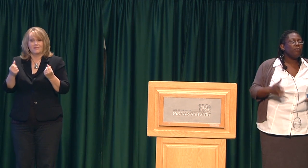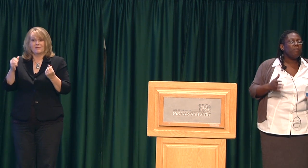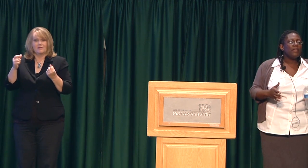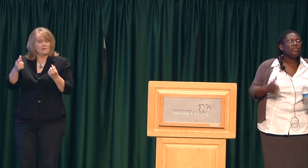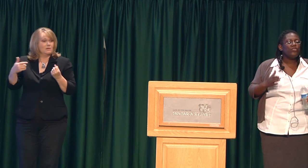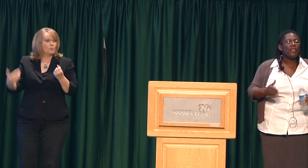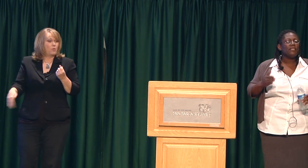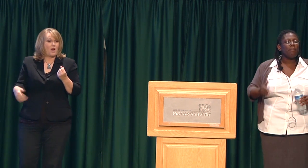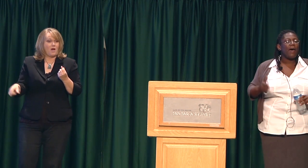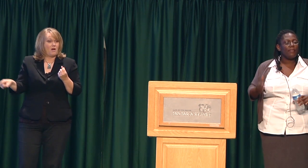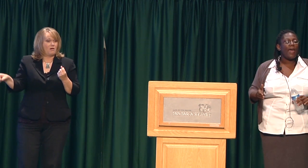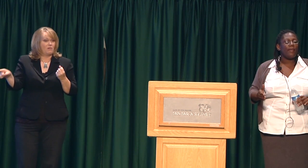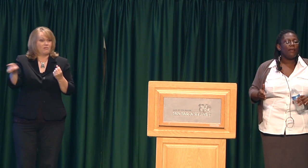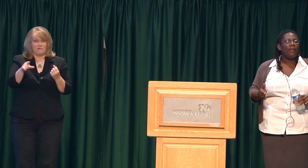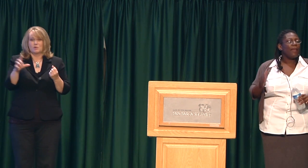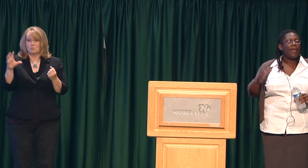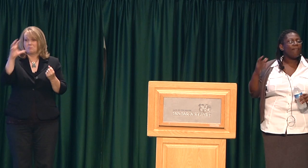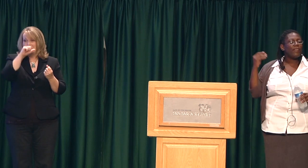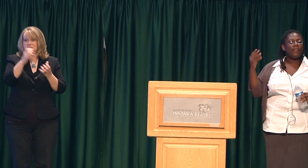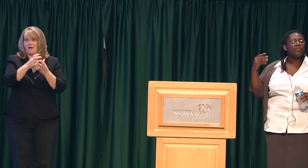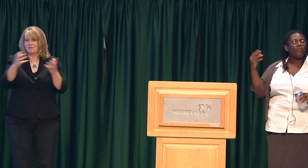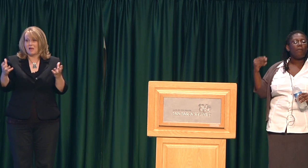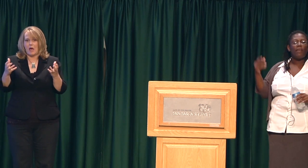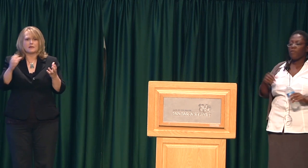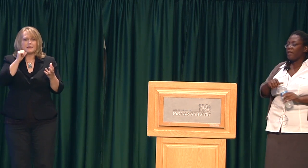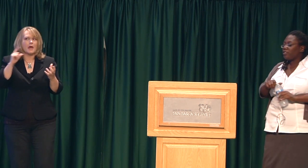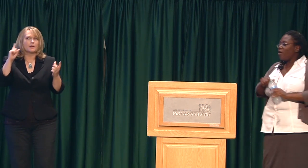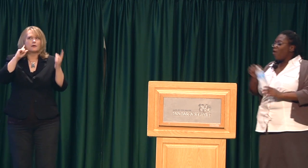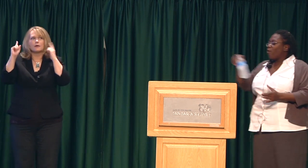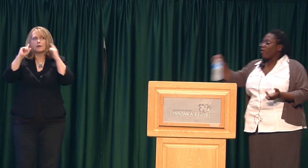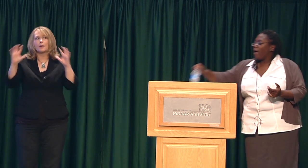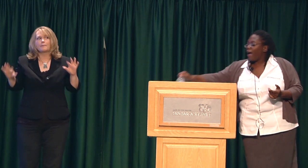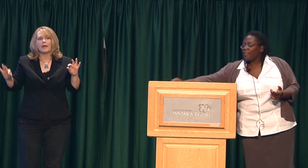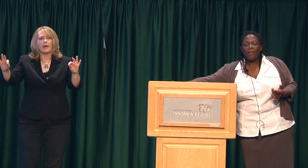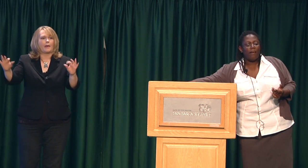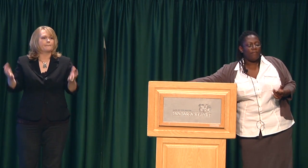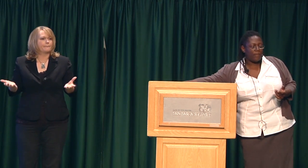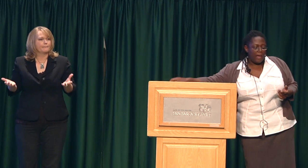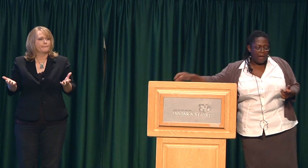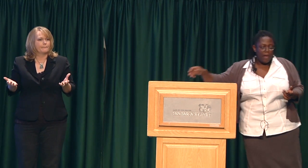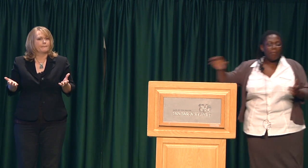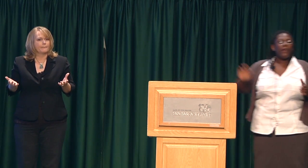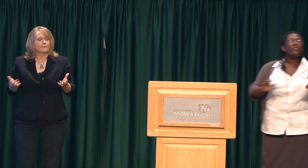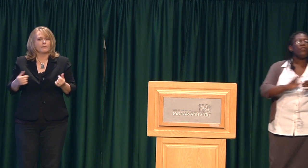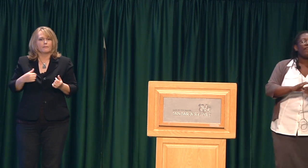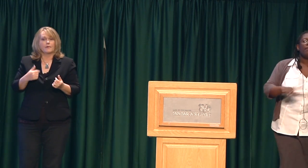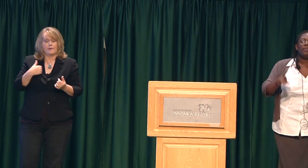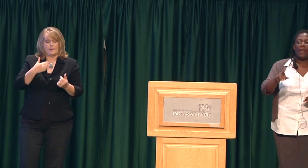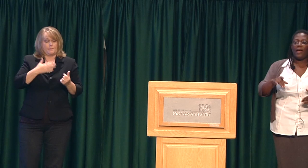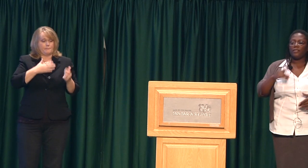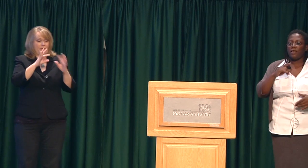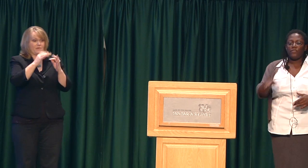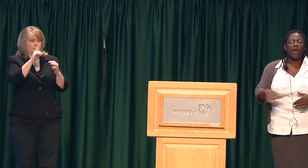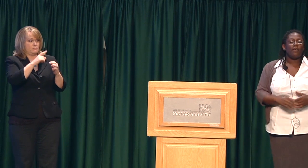much you miss just by that. Not having that incidental information. Or I think of, I'm married into a